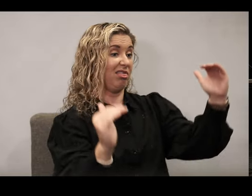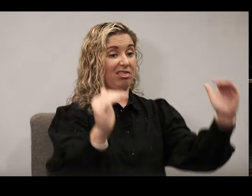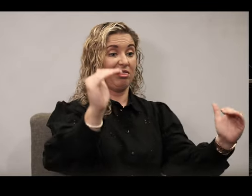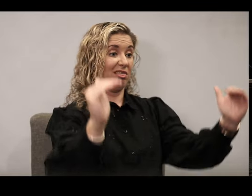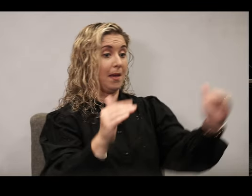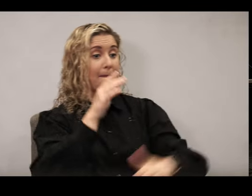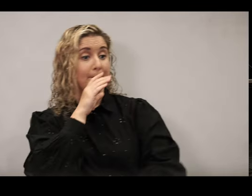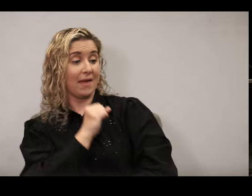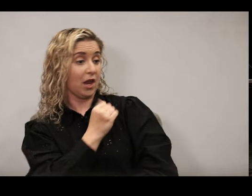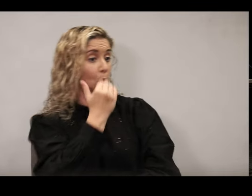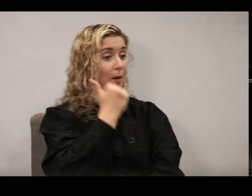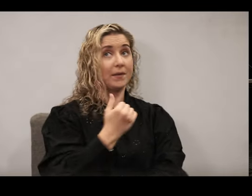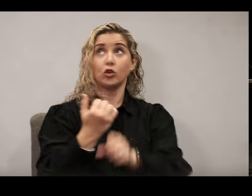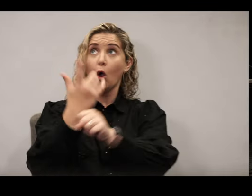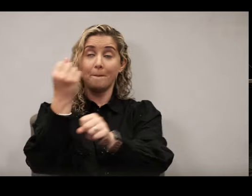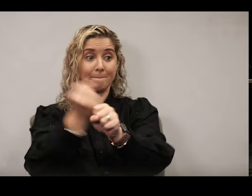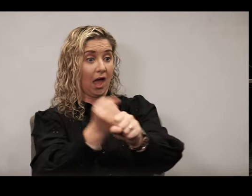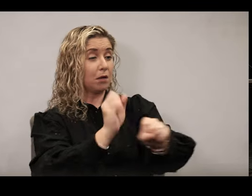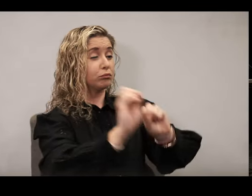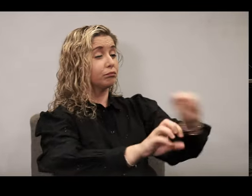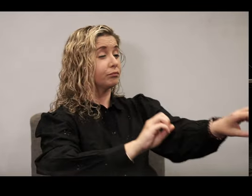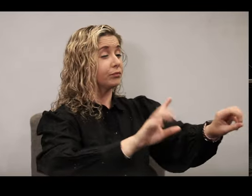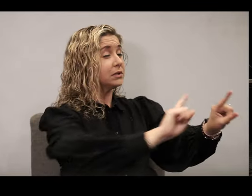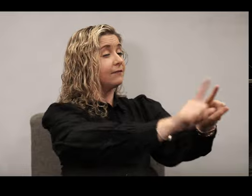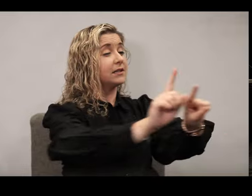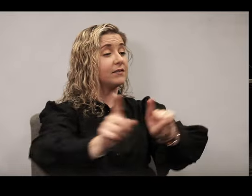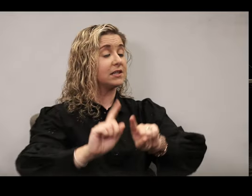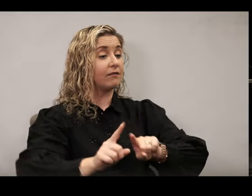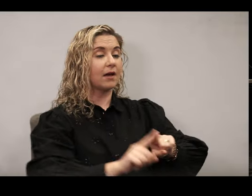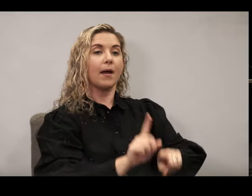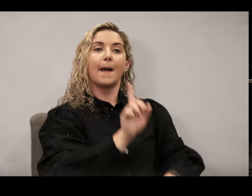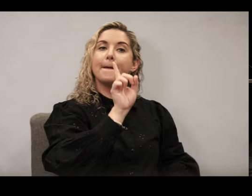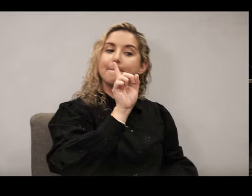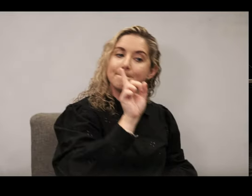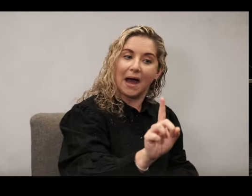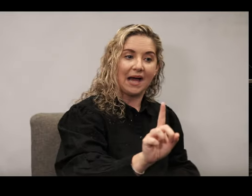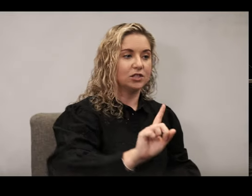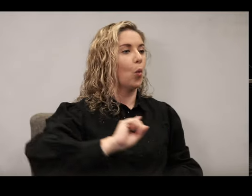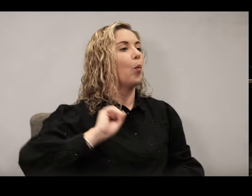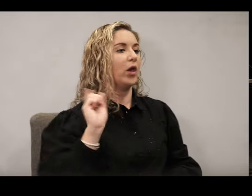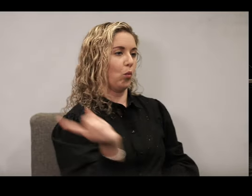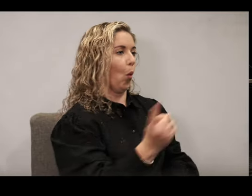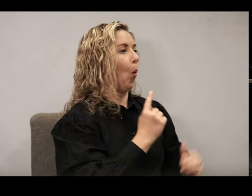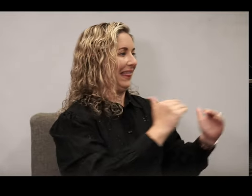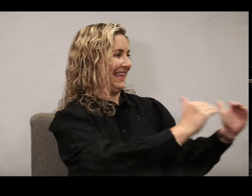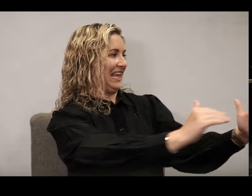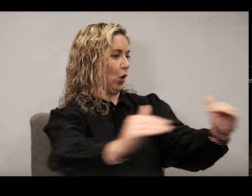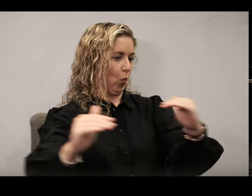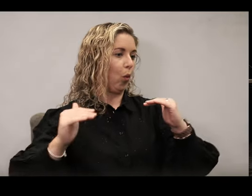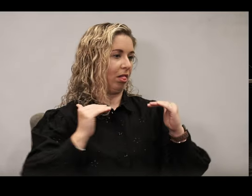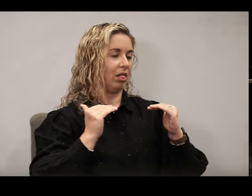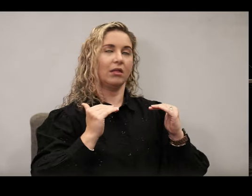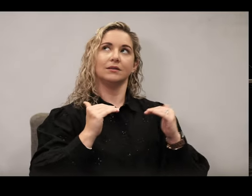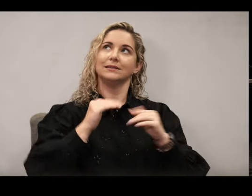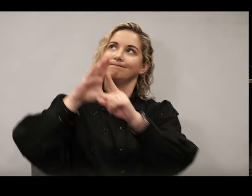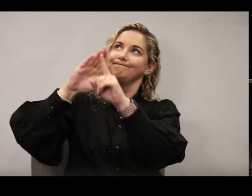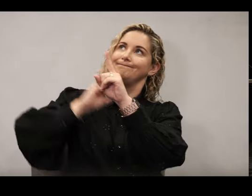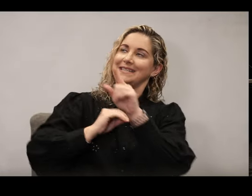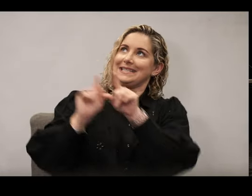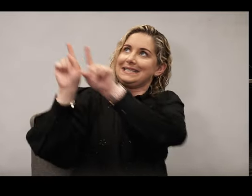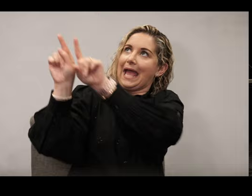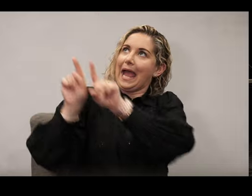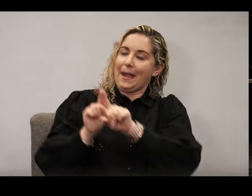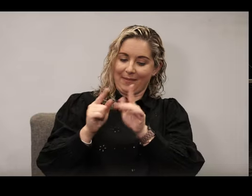same. But in the sense that we are image bearers, we are absolutely equal, of absolute equality